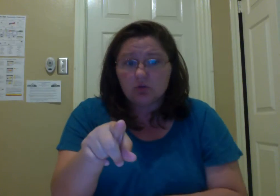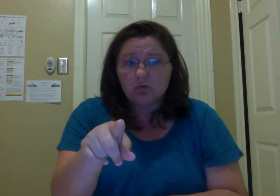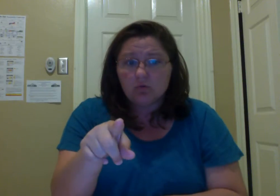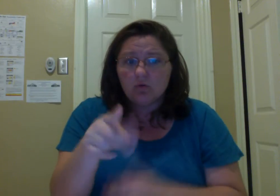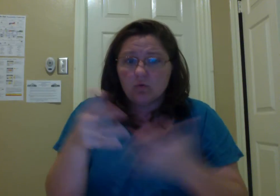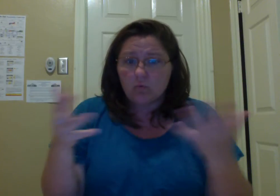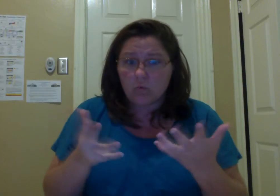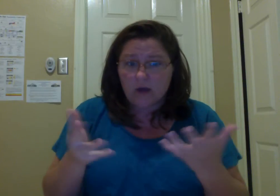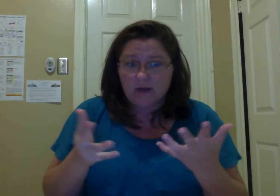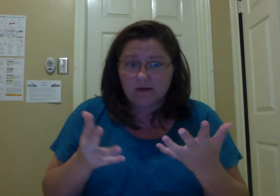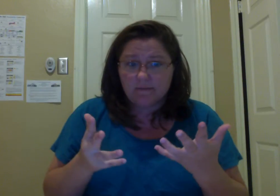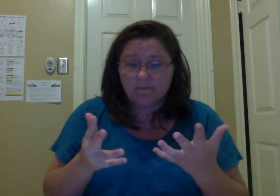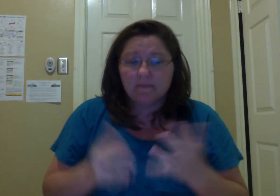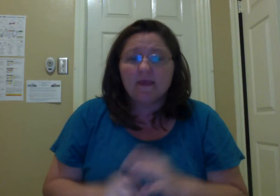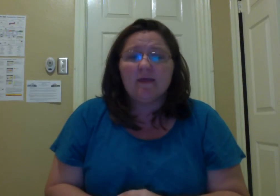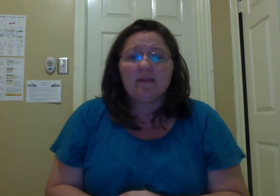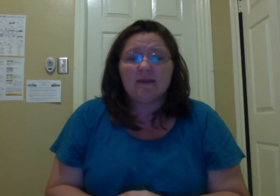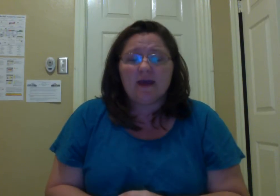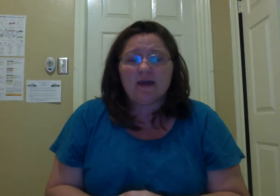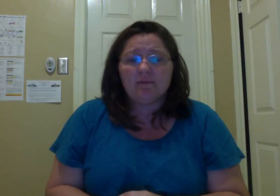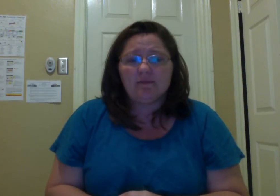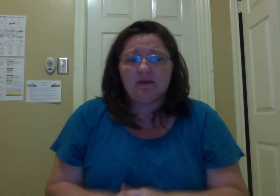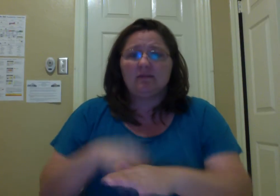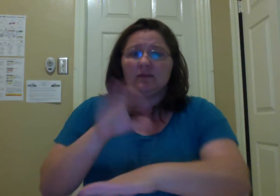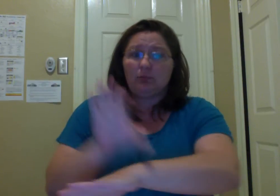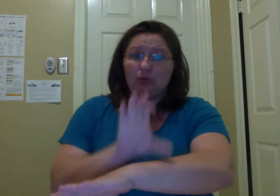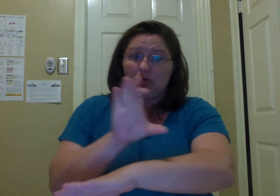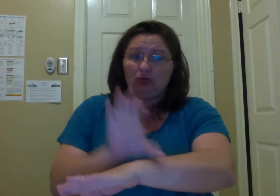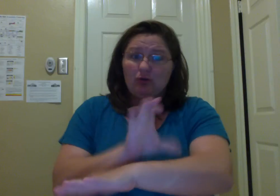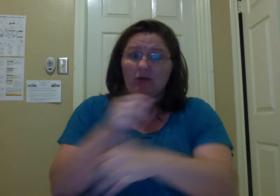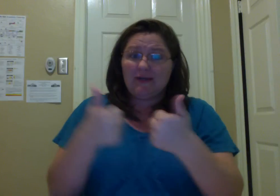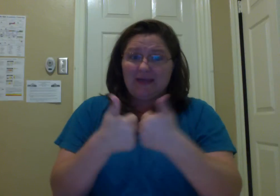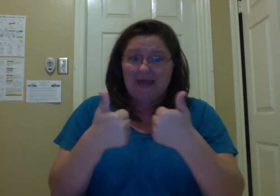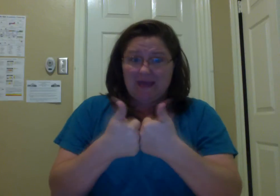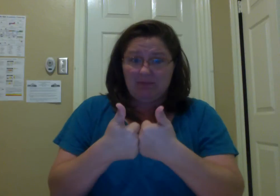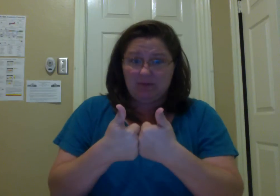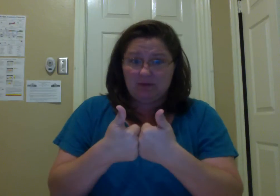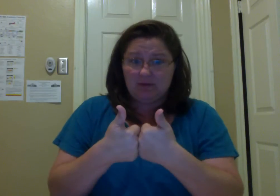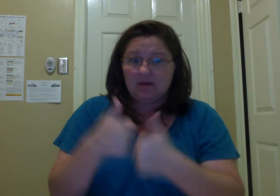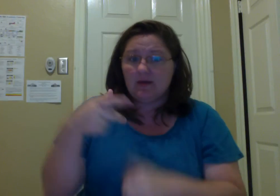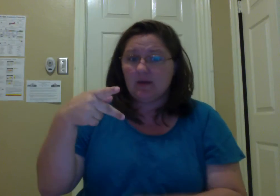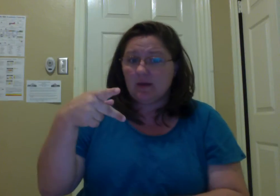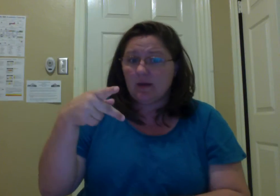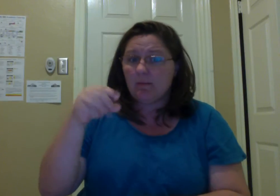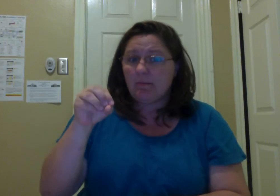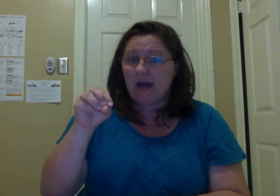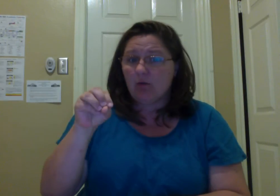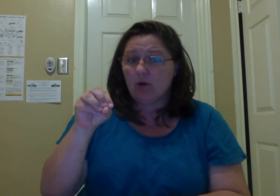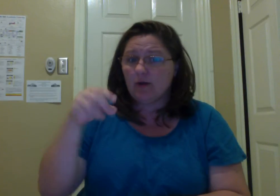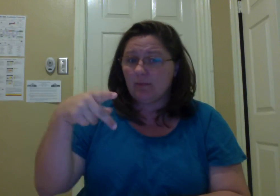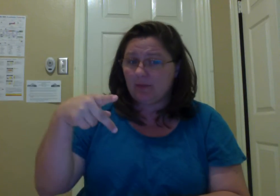You what? Then Adam says computer game power,